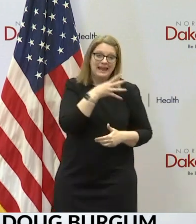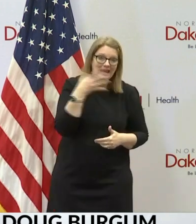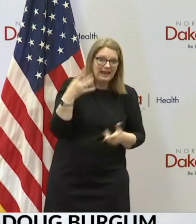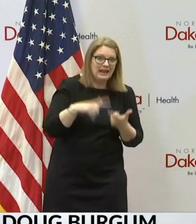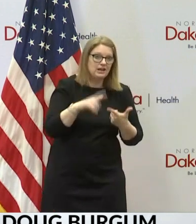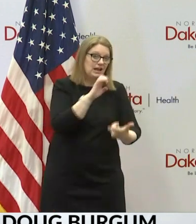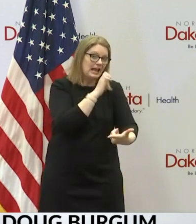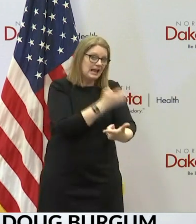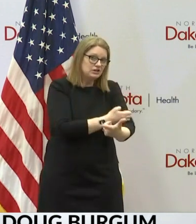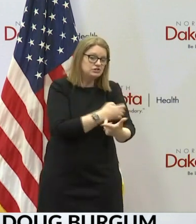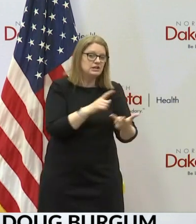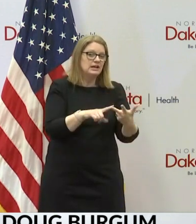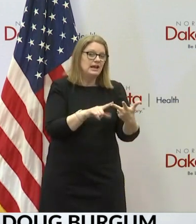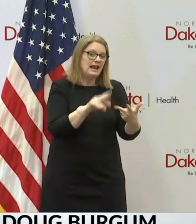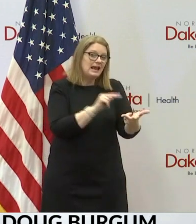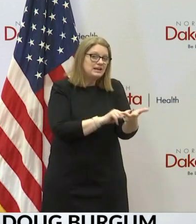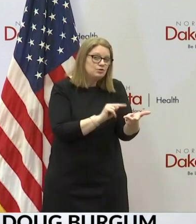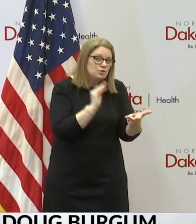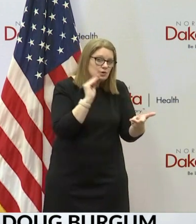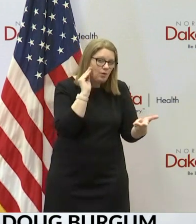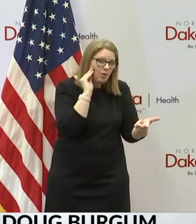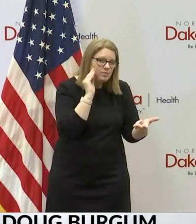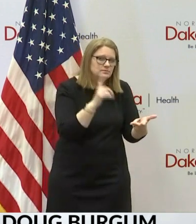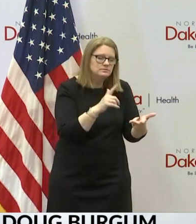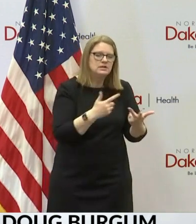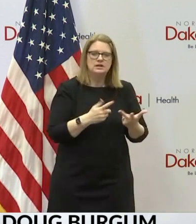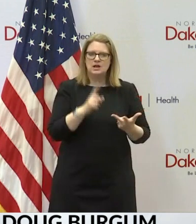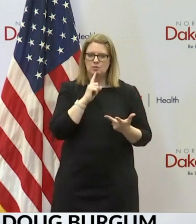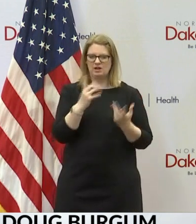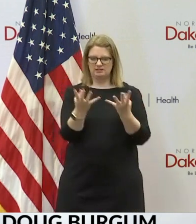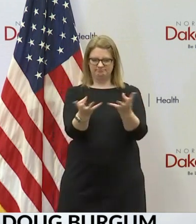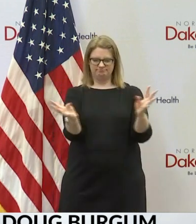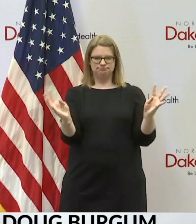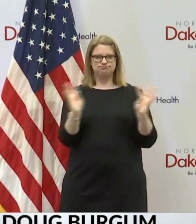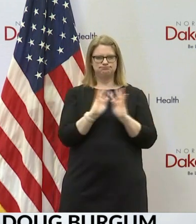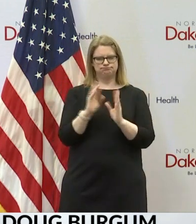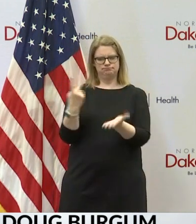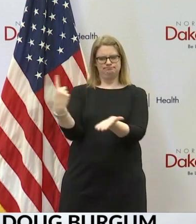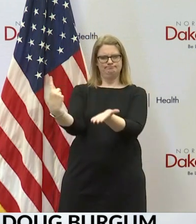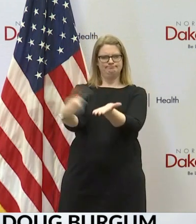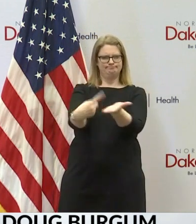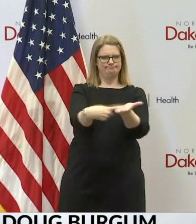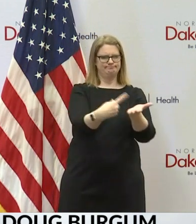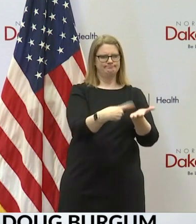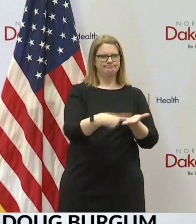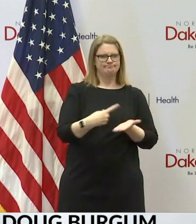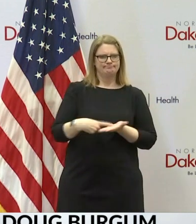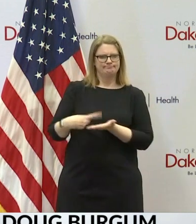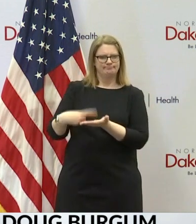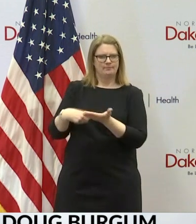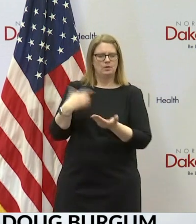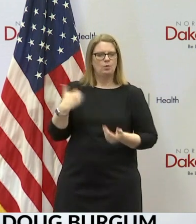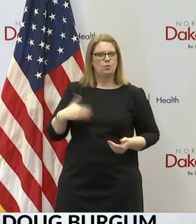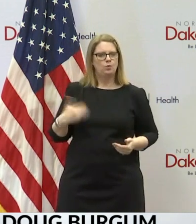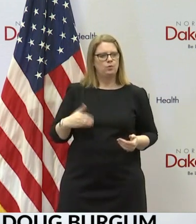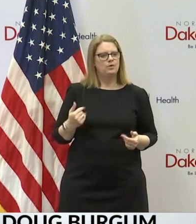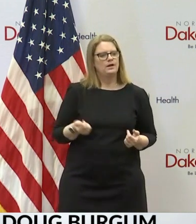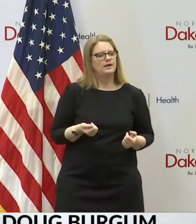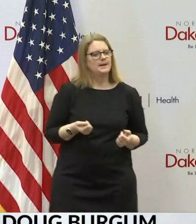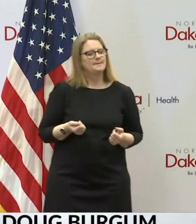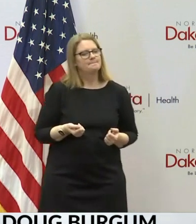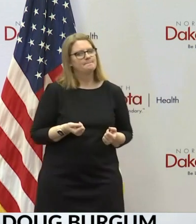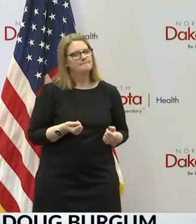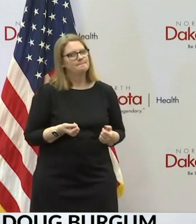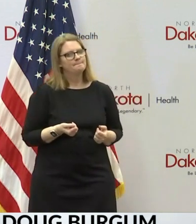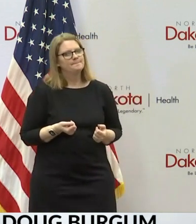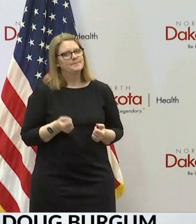energy and in long-term care, and had a good roundtable discussion with the above participants. But just quickly,